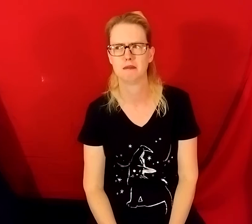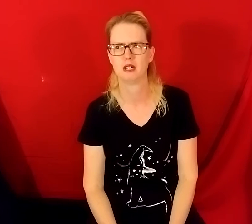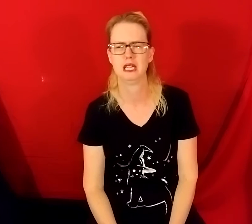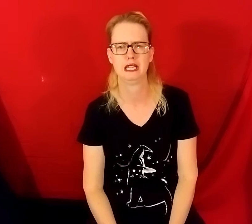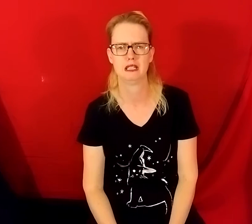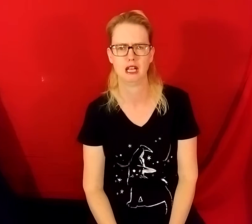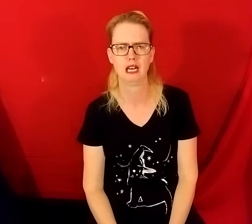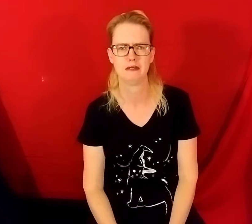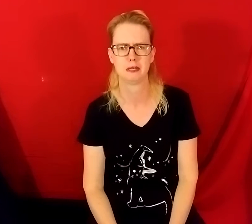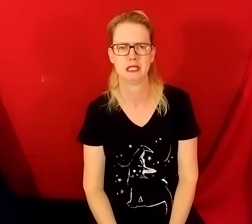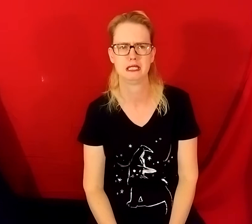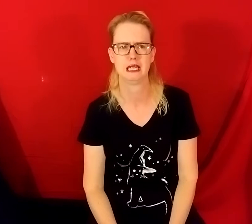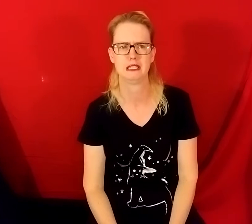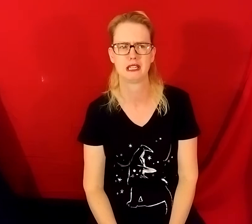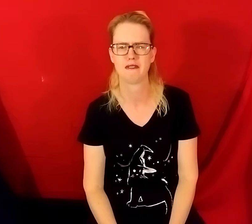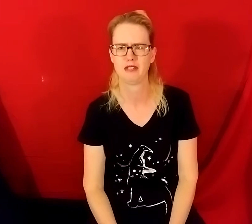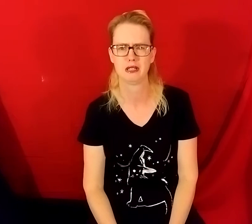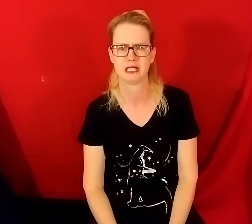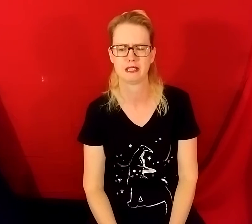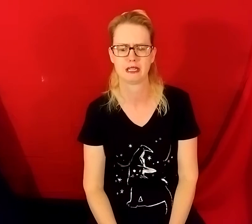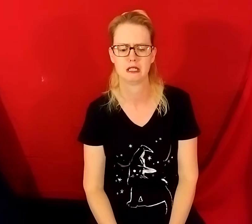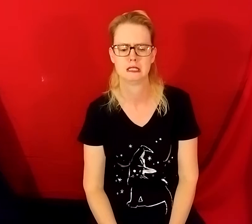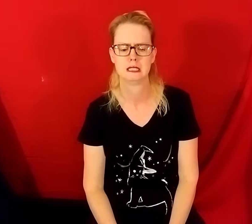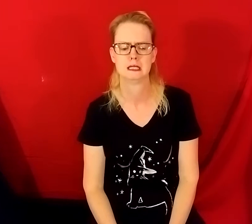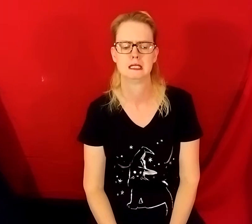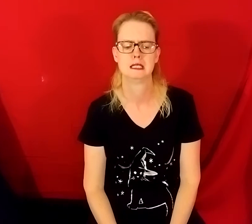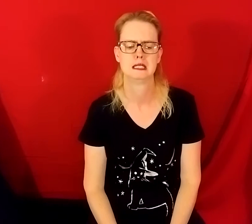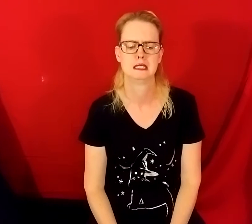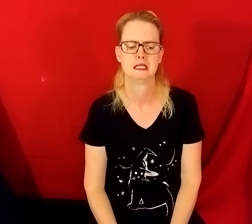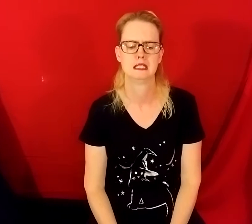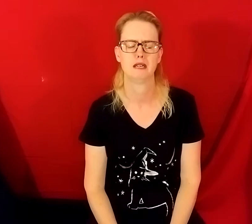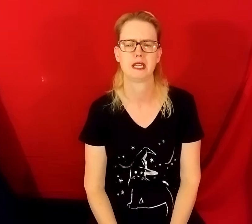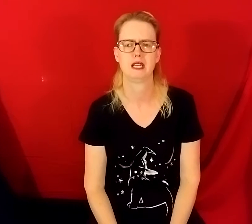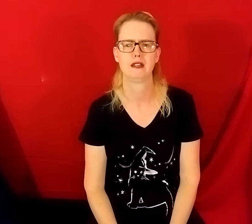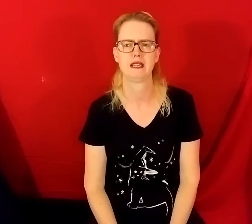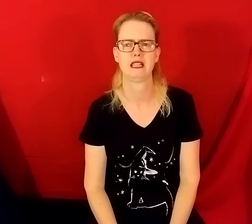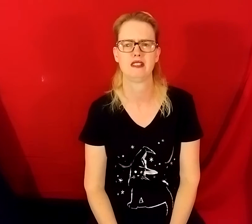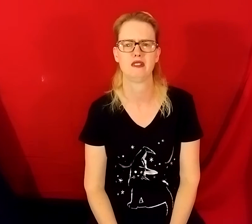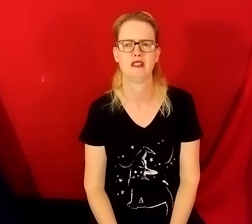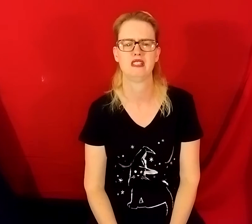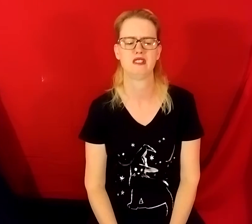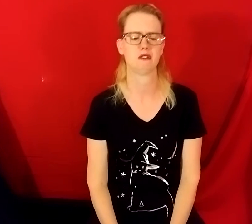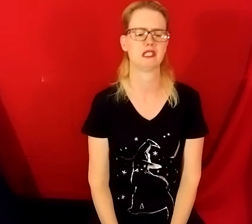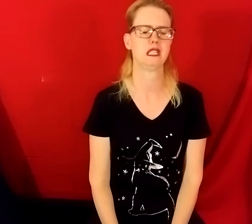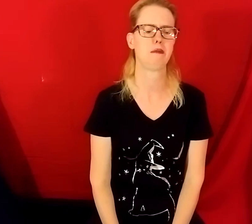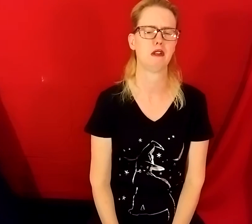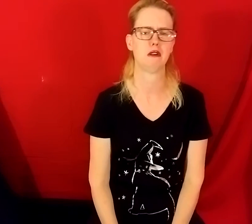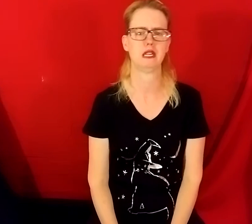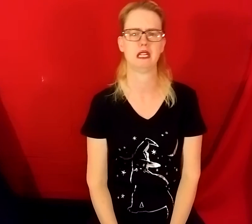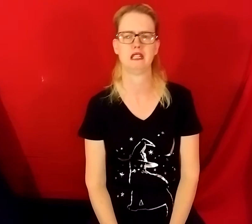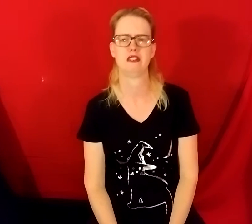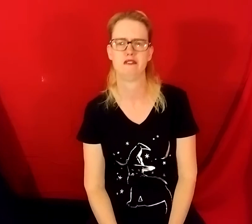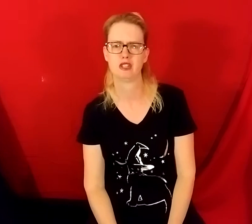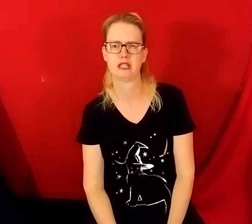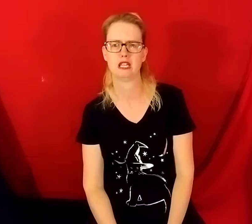live, but, yeah, you can feel that it's, like, oh my god, that thing is so steeped on her, and I feel that, oh my,